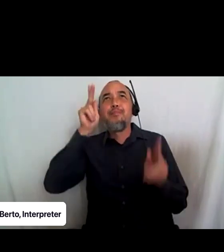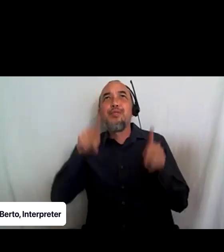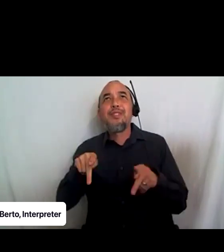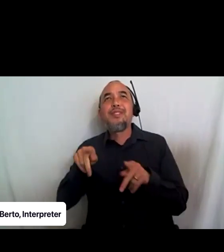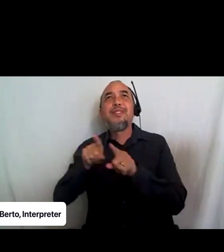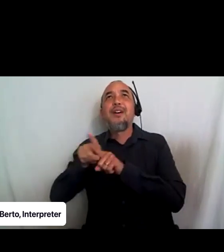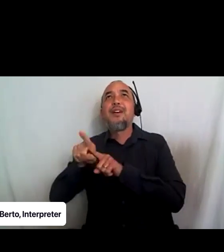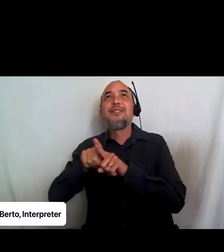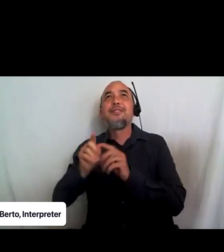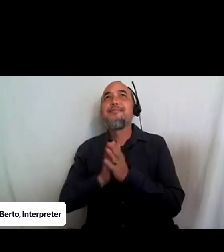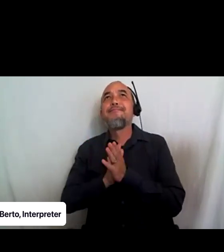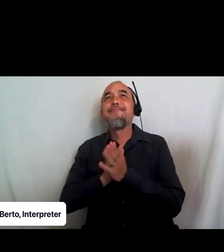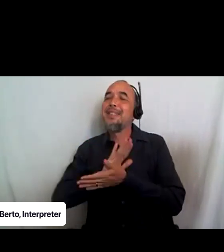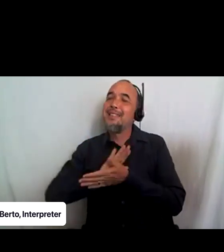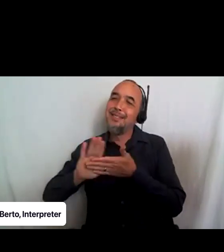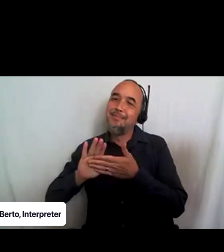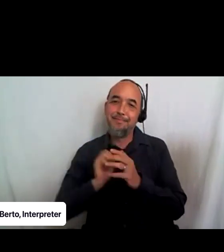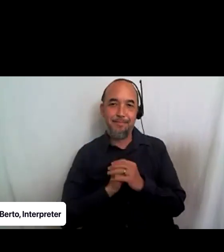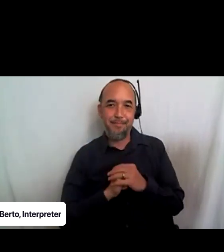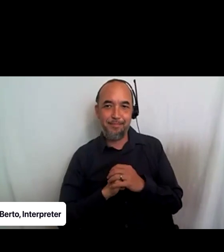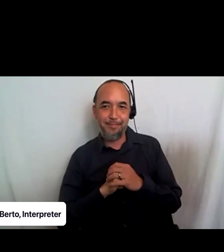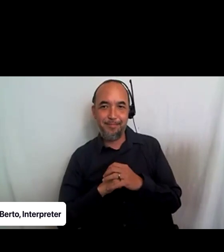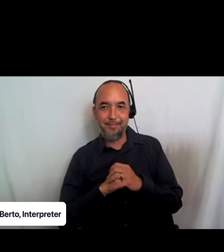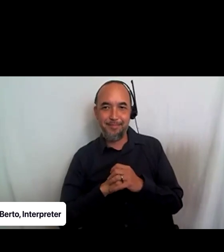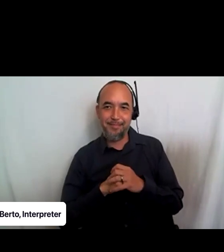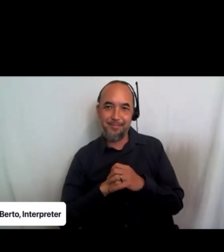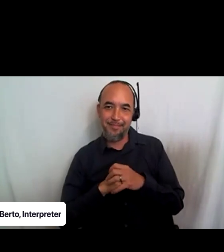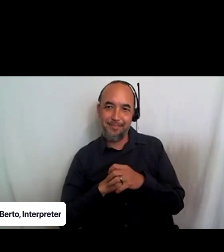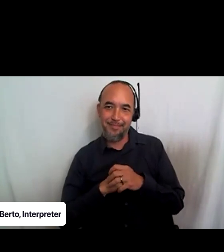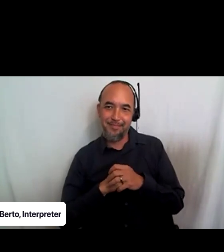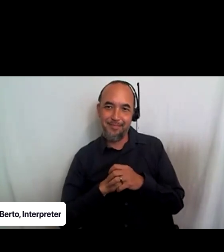Very nice. All right.